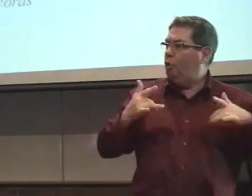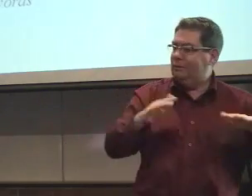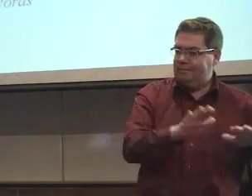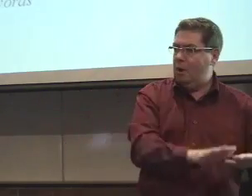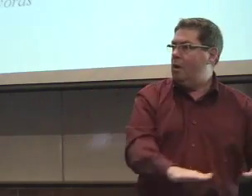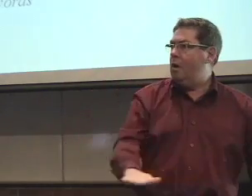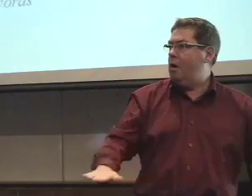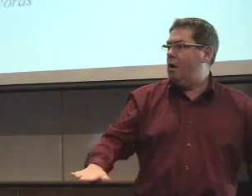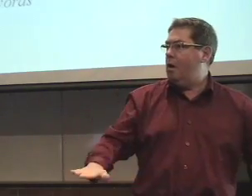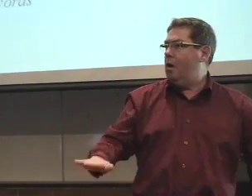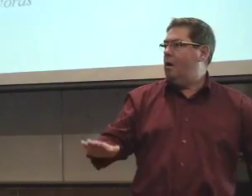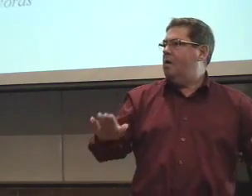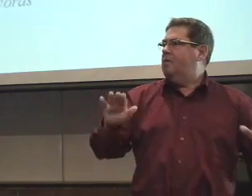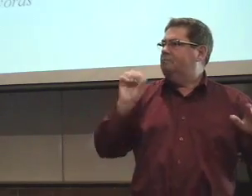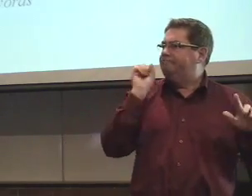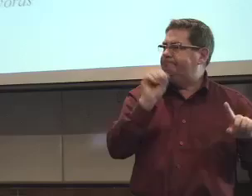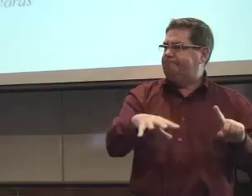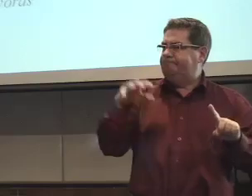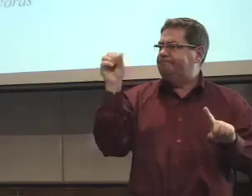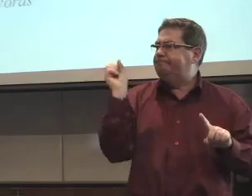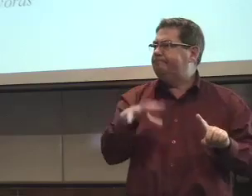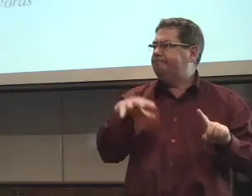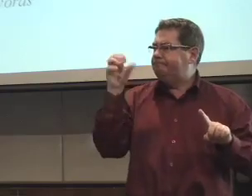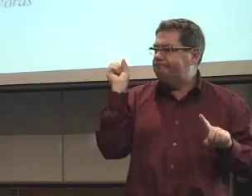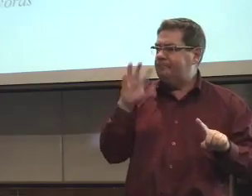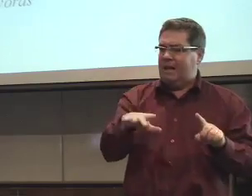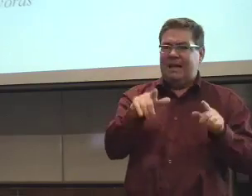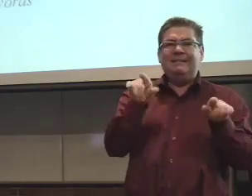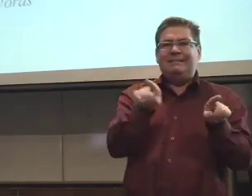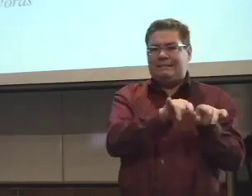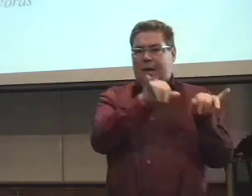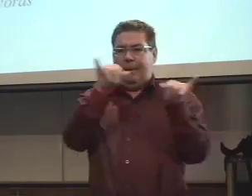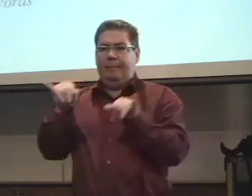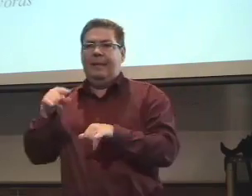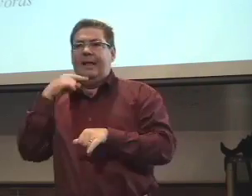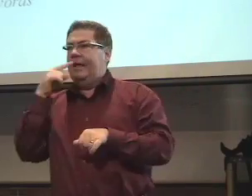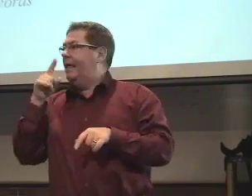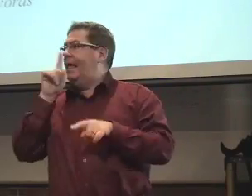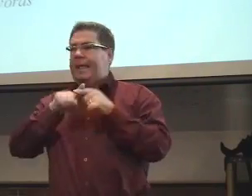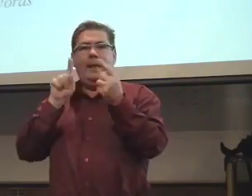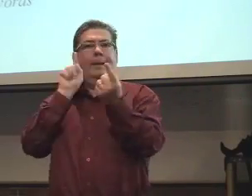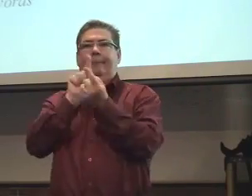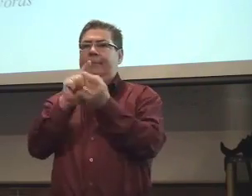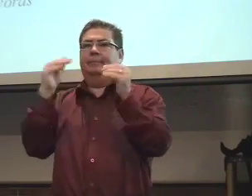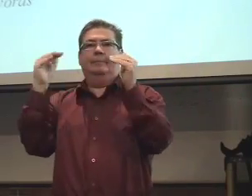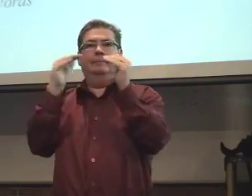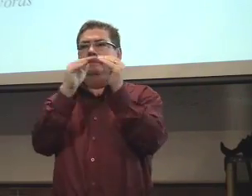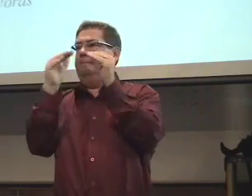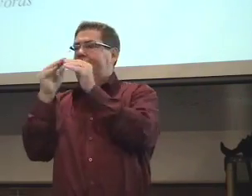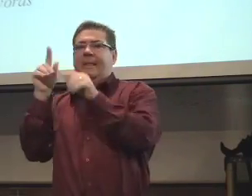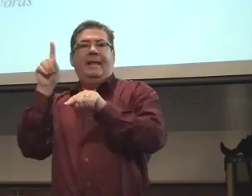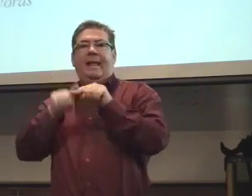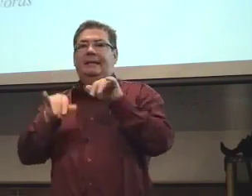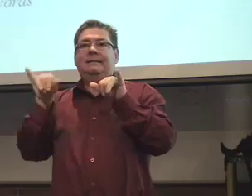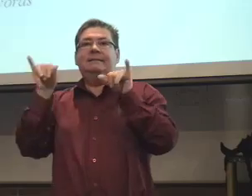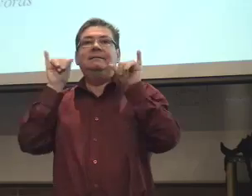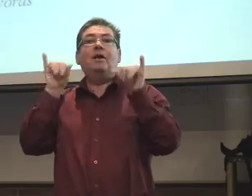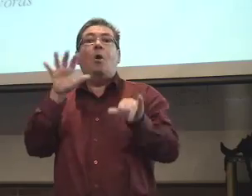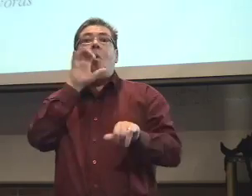and just expand and do the things that hearing kids do with language. They can't get to grade level reading the way we've been doing it forever. There's a reason we